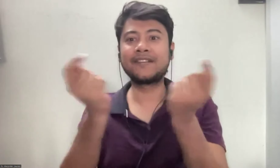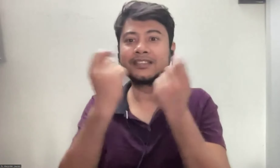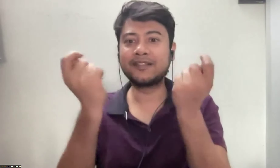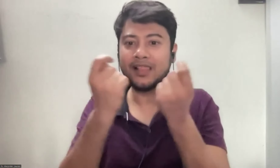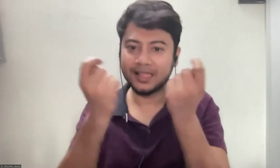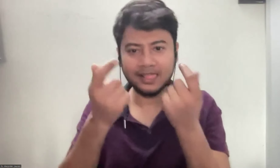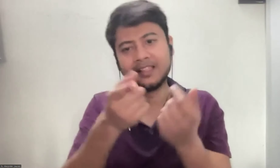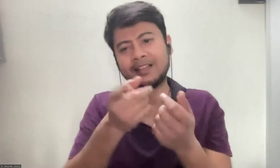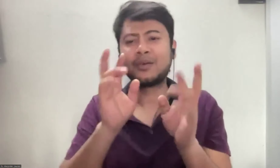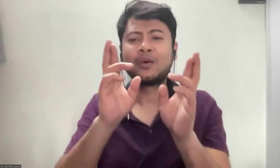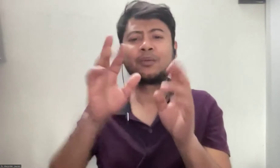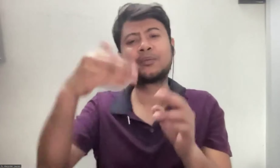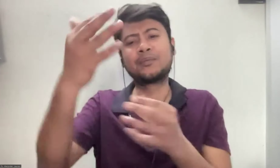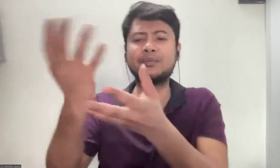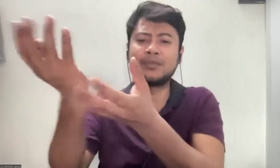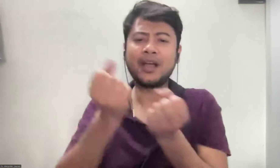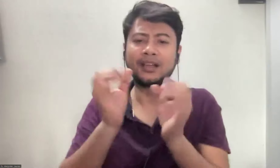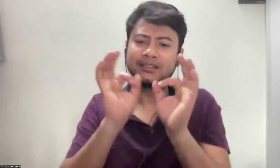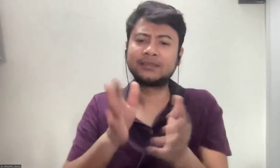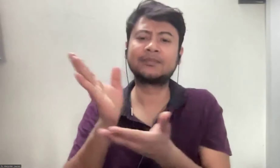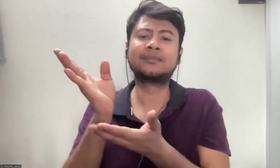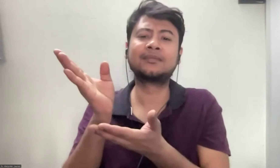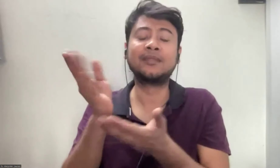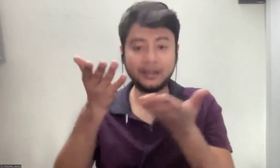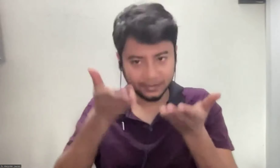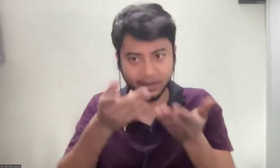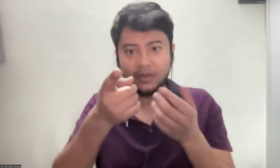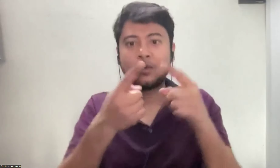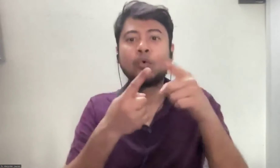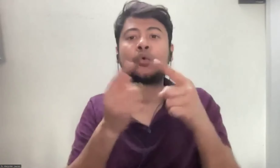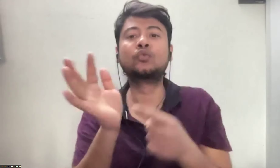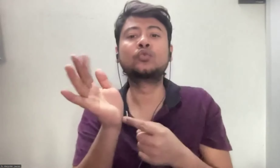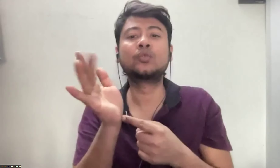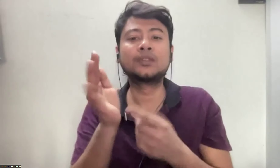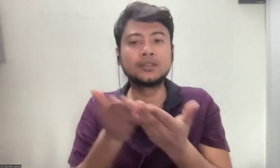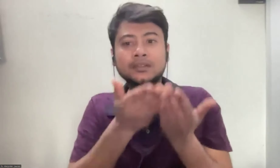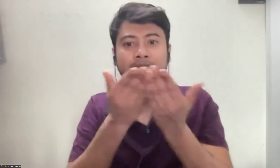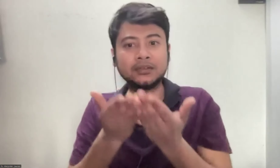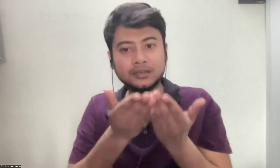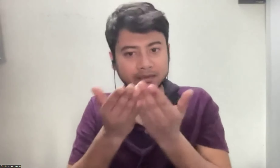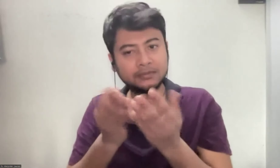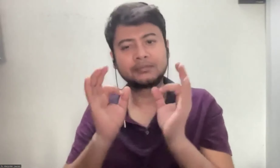ideal situation. Not all of us can afford, but then we can at least try.